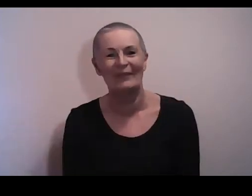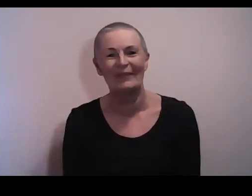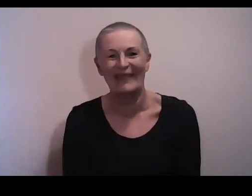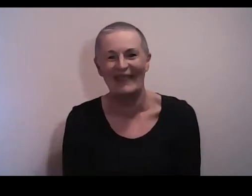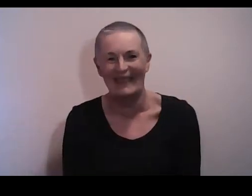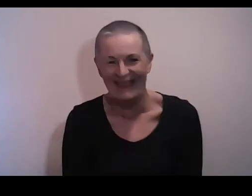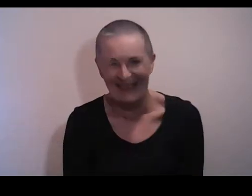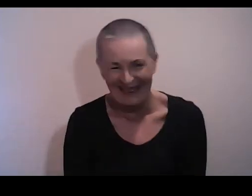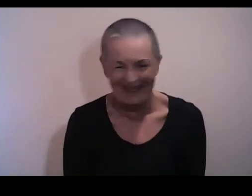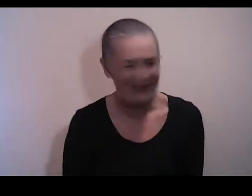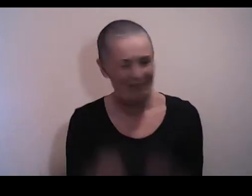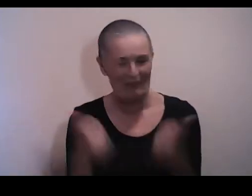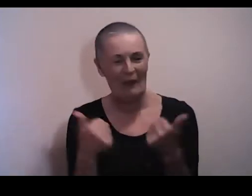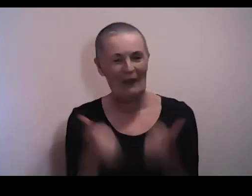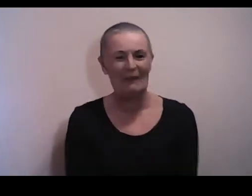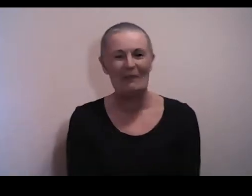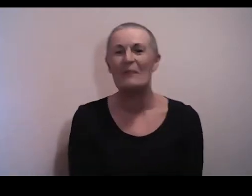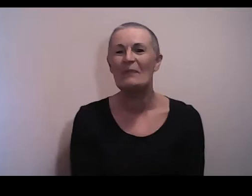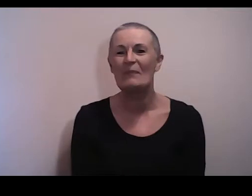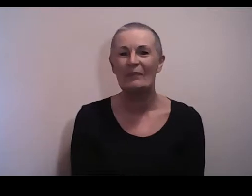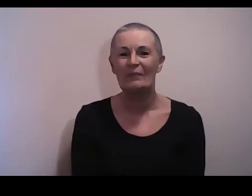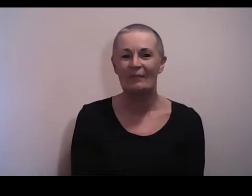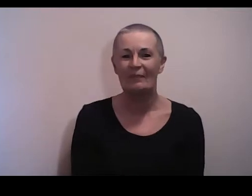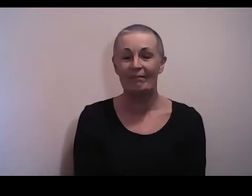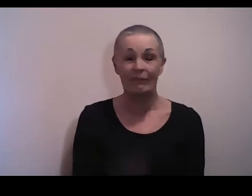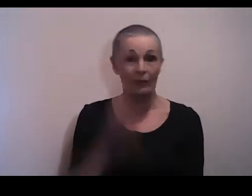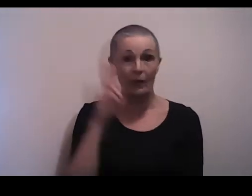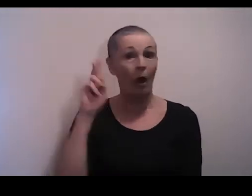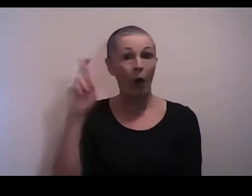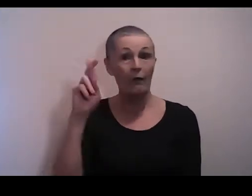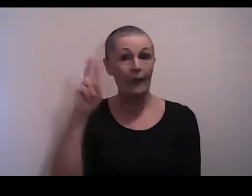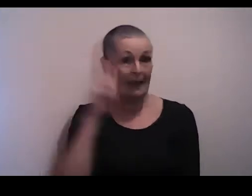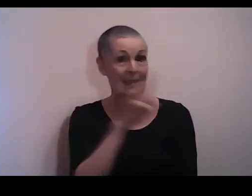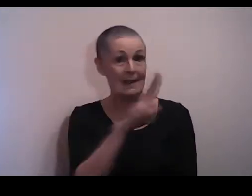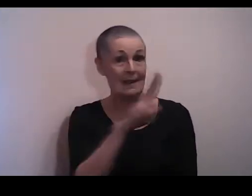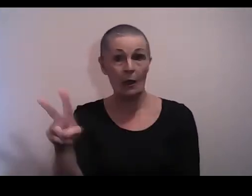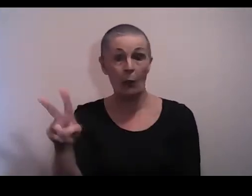interpreting. And I hope to see you all next week. Keep